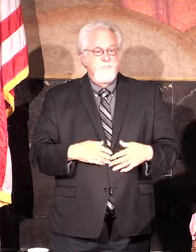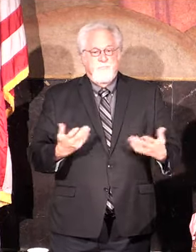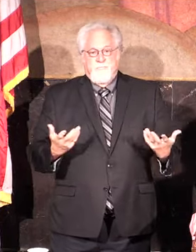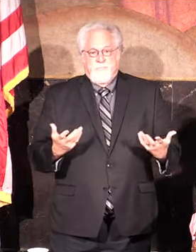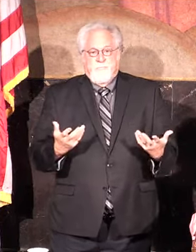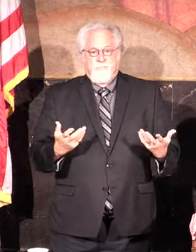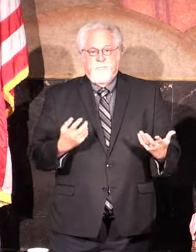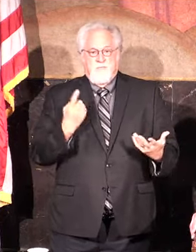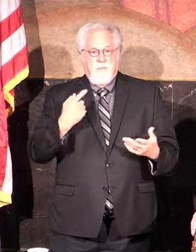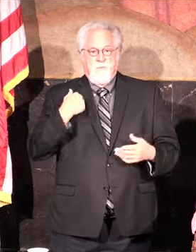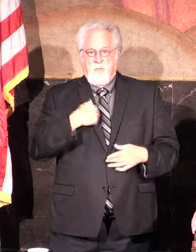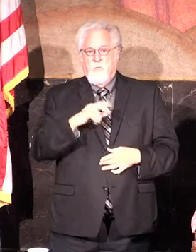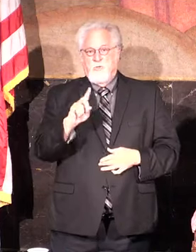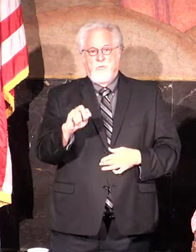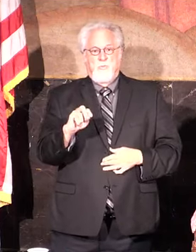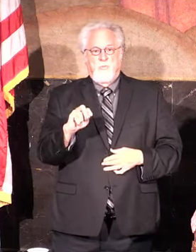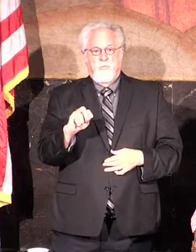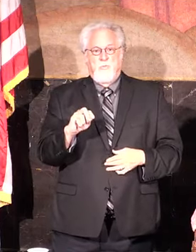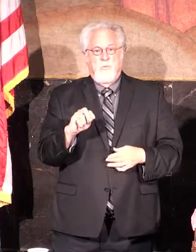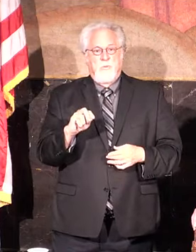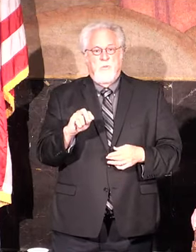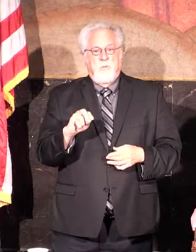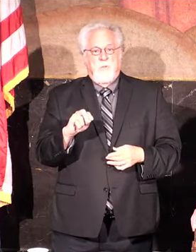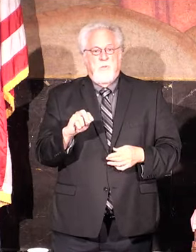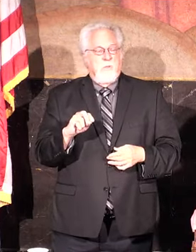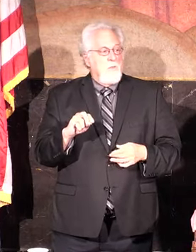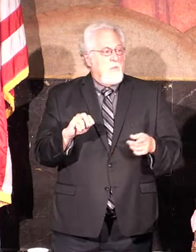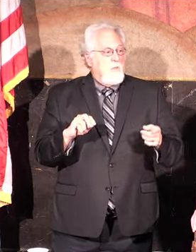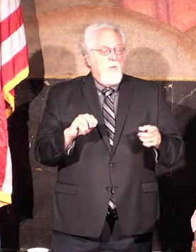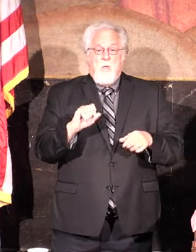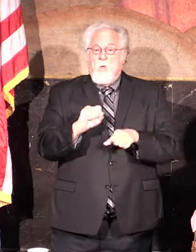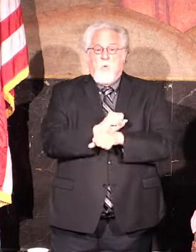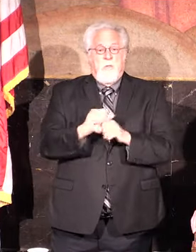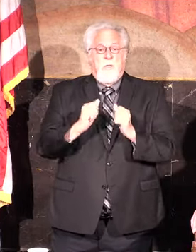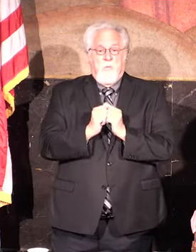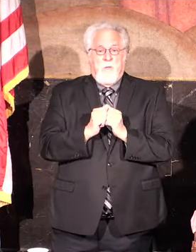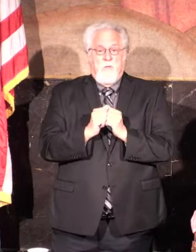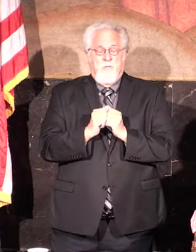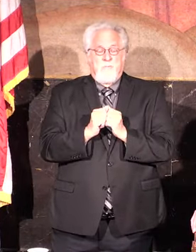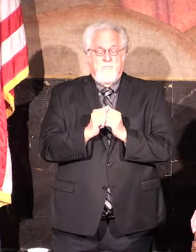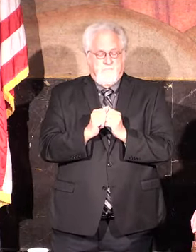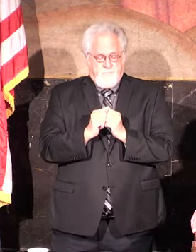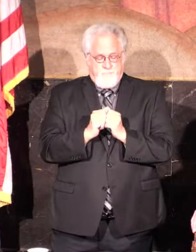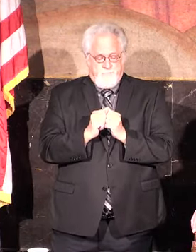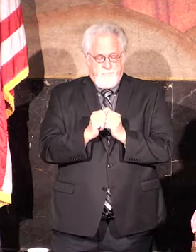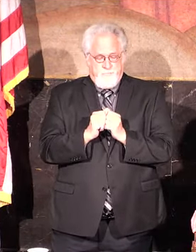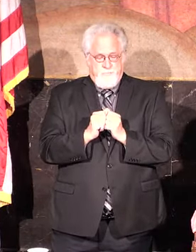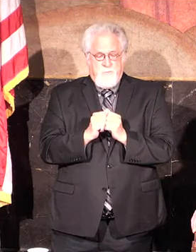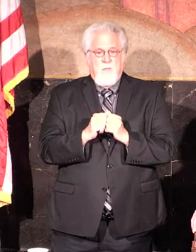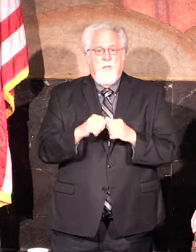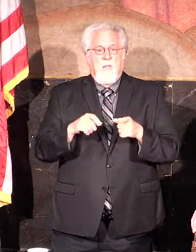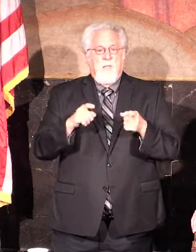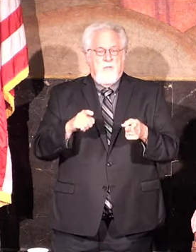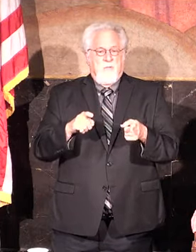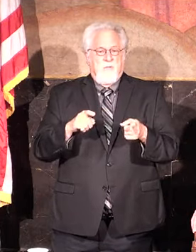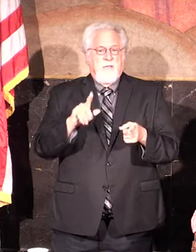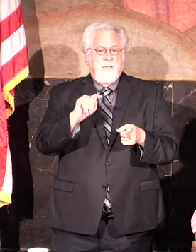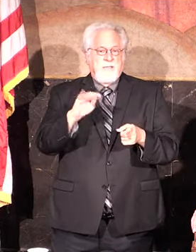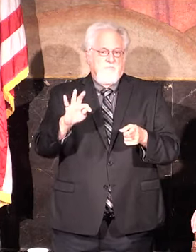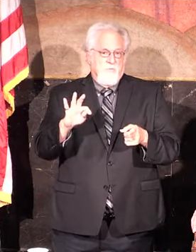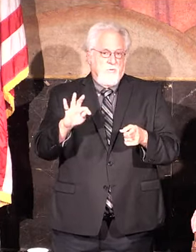So it's something that we're doing in an effort, and by the way, working with the Resiliency Commission Task